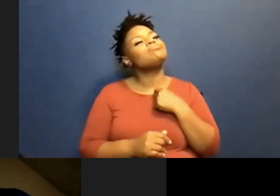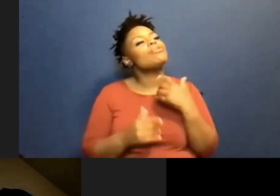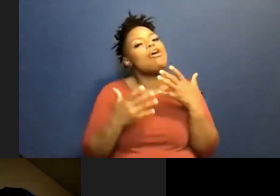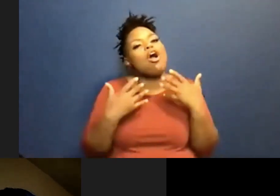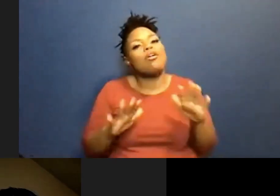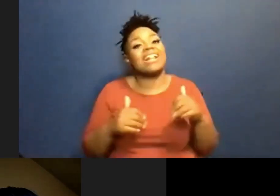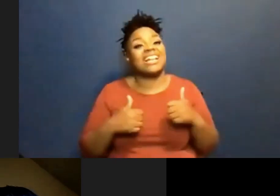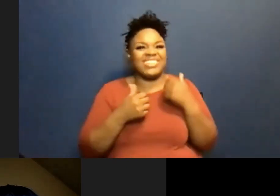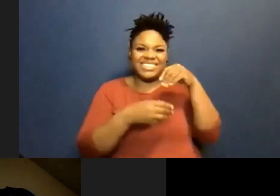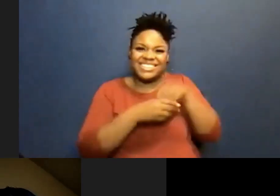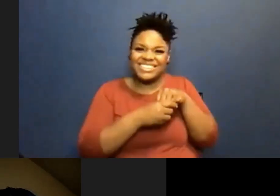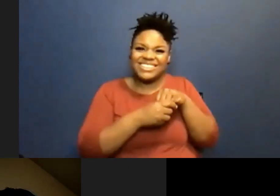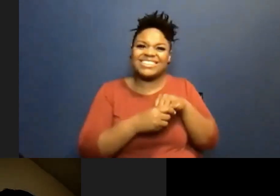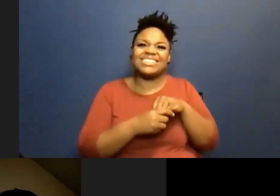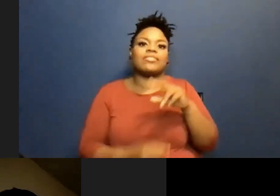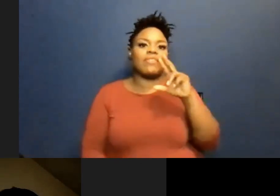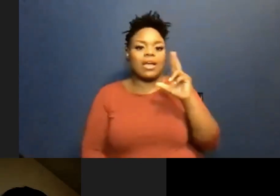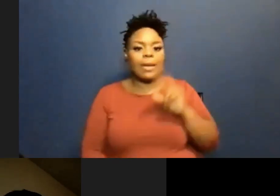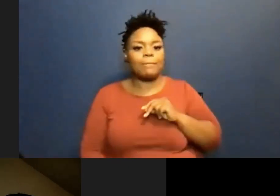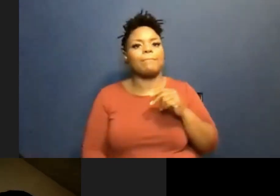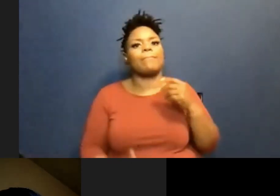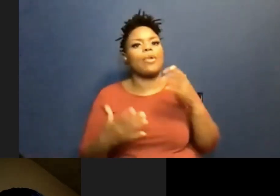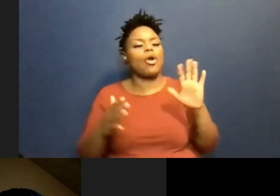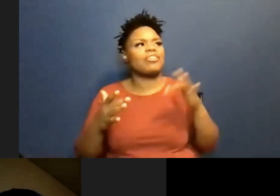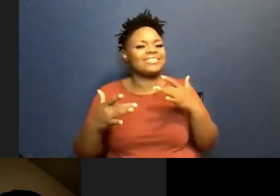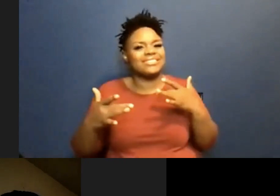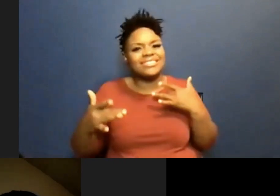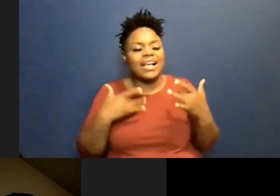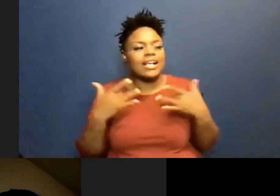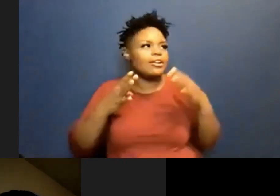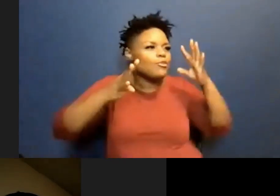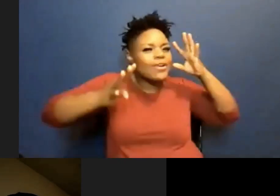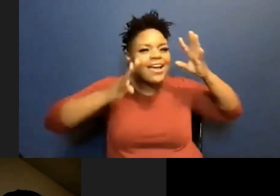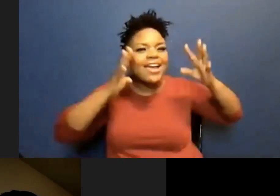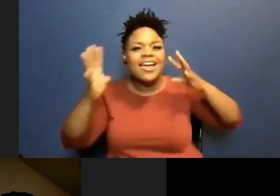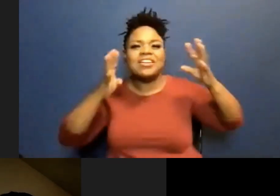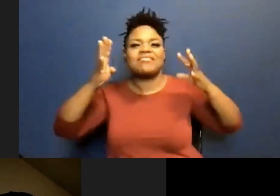many of the things that were captured in this film are just like wonderful moments in my life, which is really great.